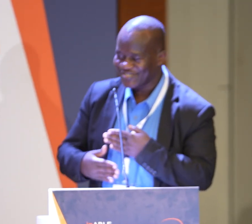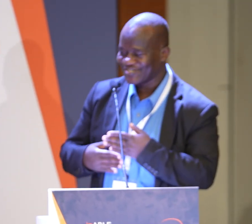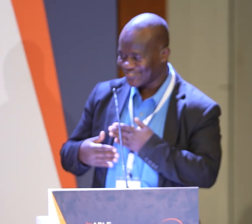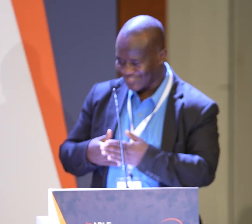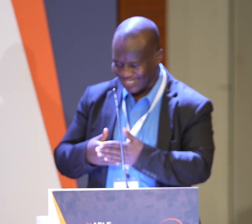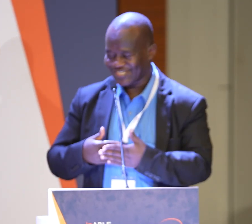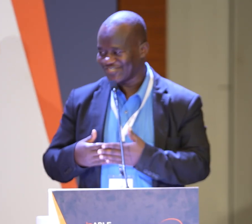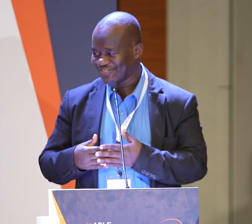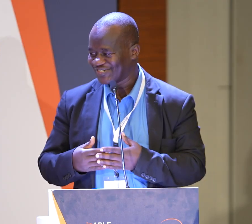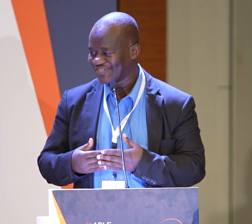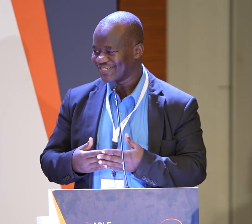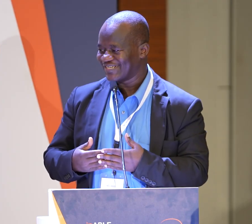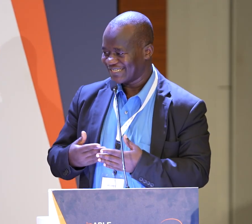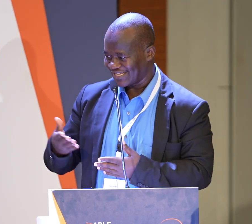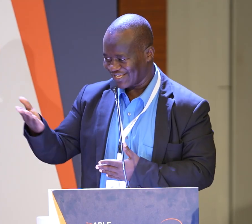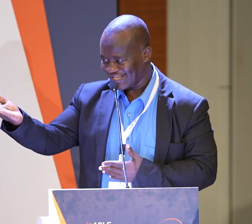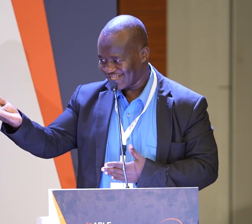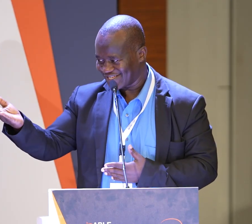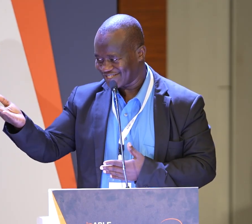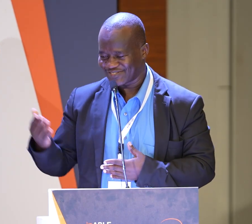Thank you,